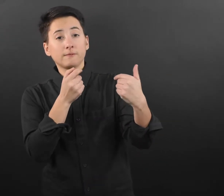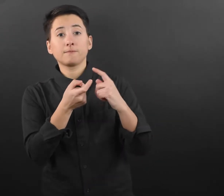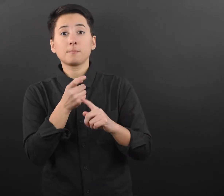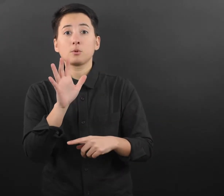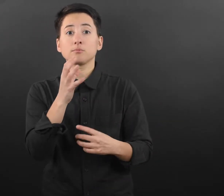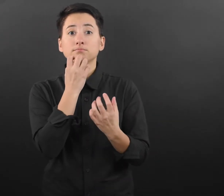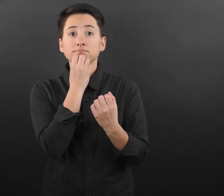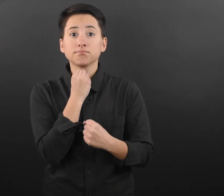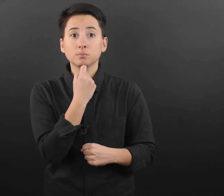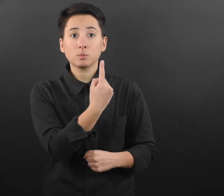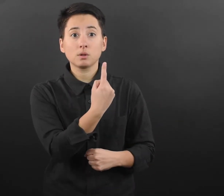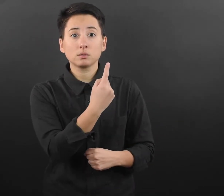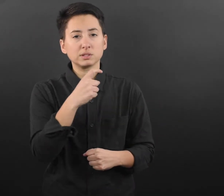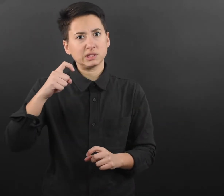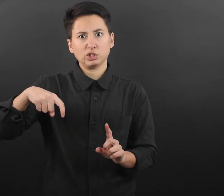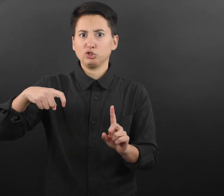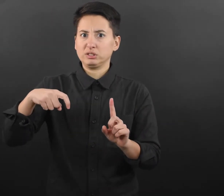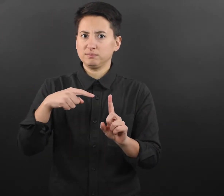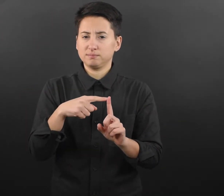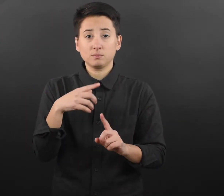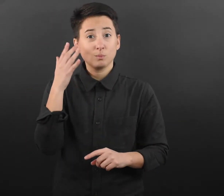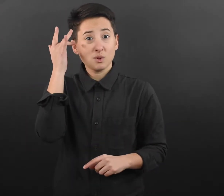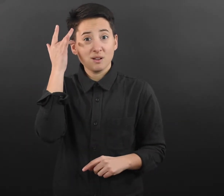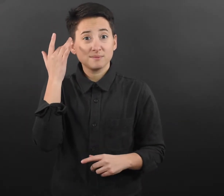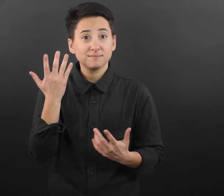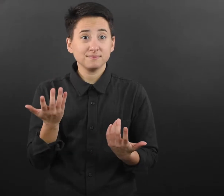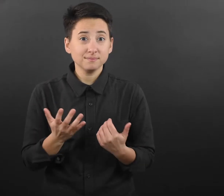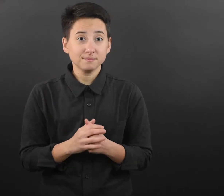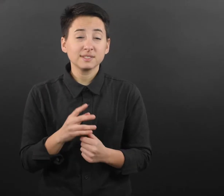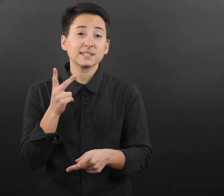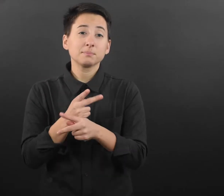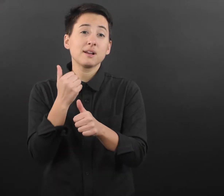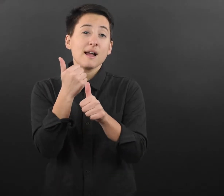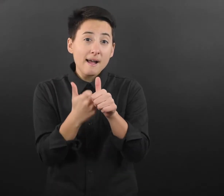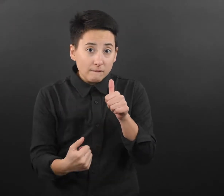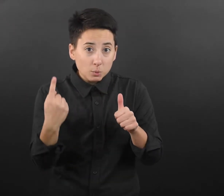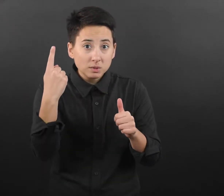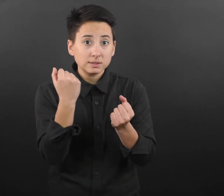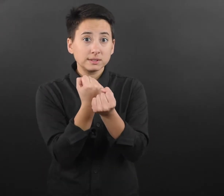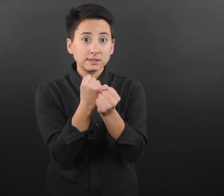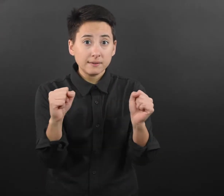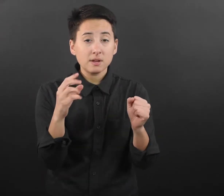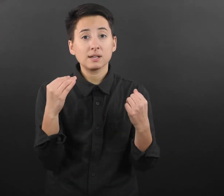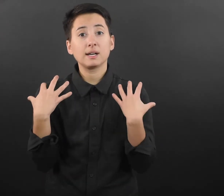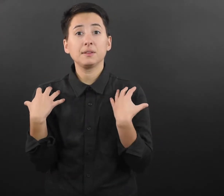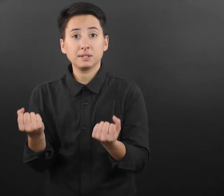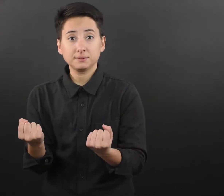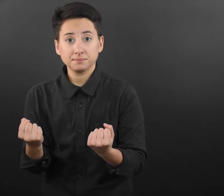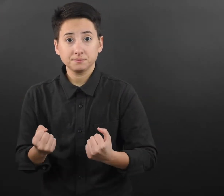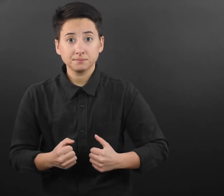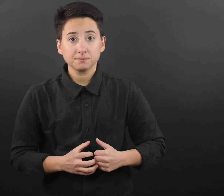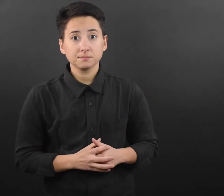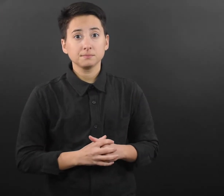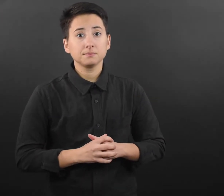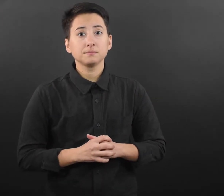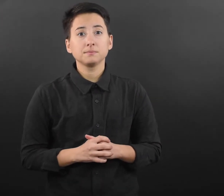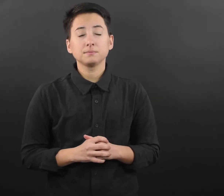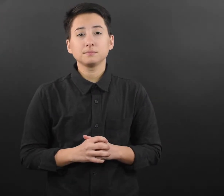Remember that physical separation from loved ones is necessary to keep everyone safe and healthy.